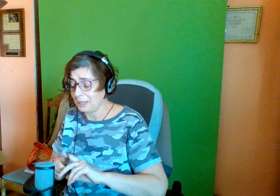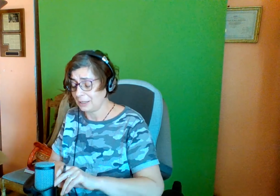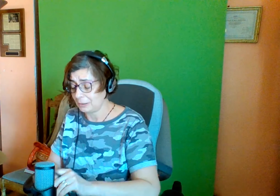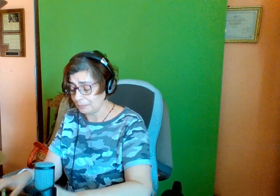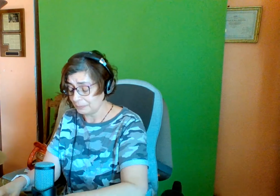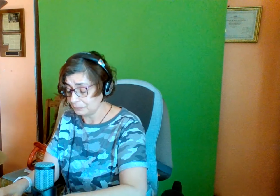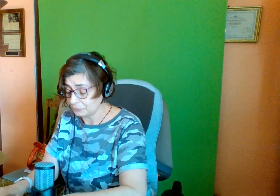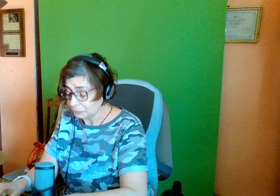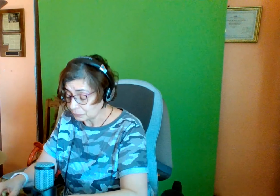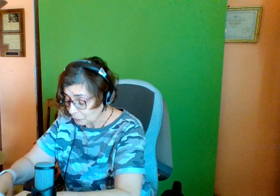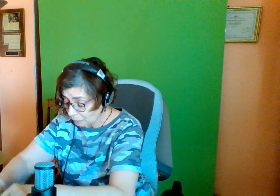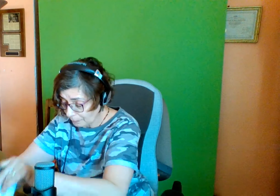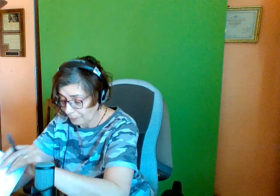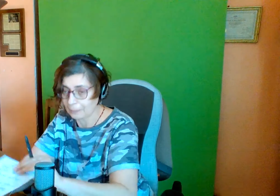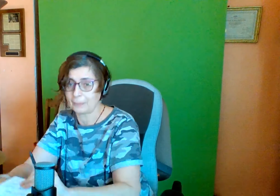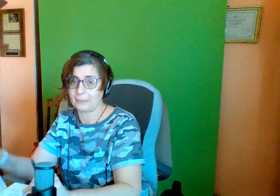manera plena.